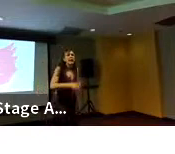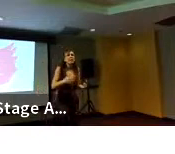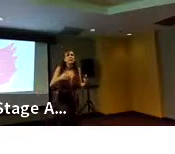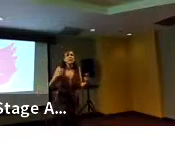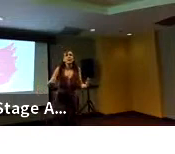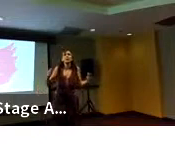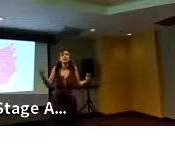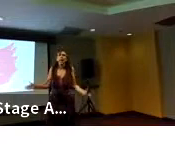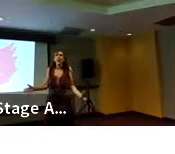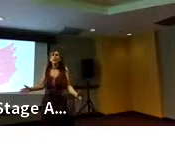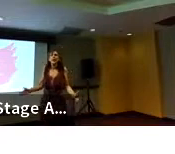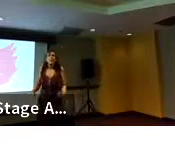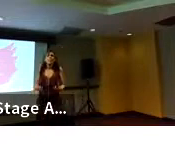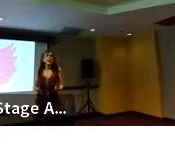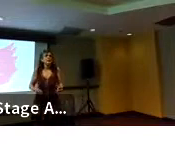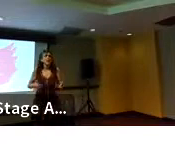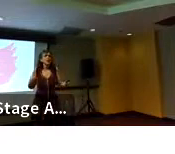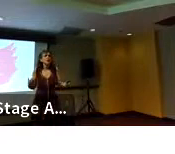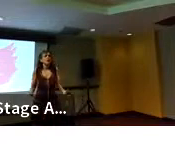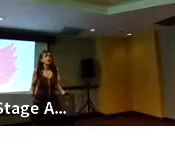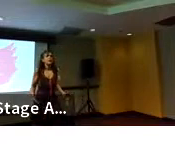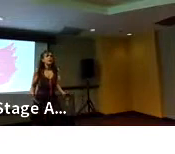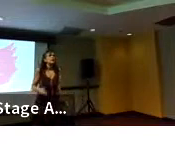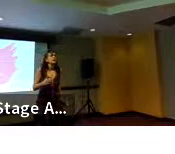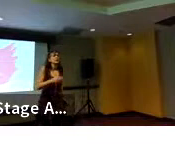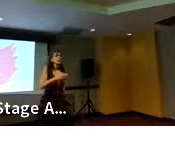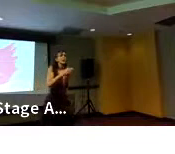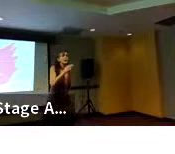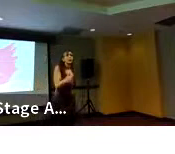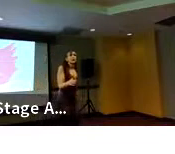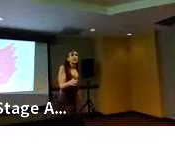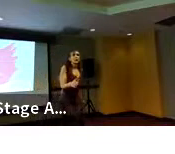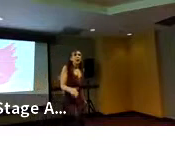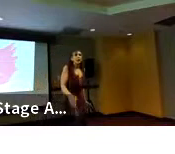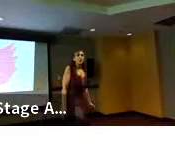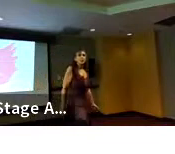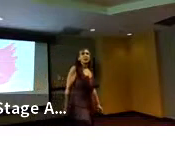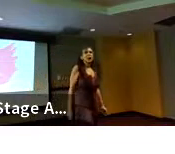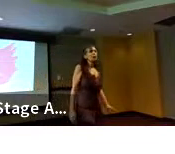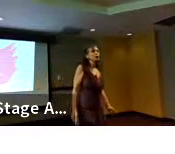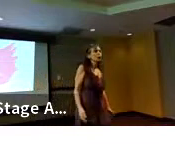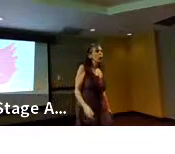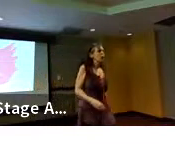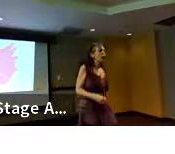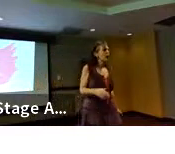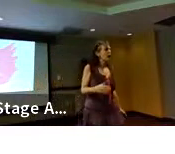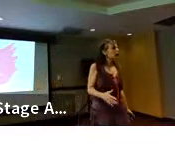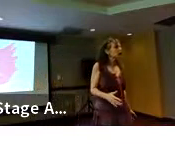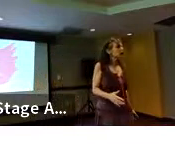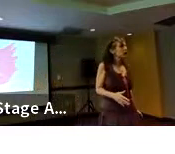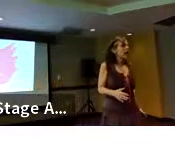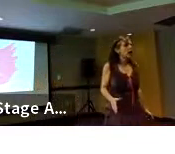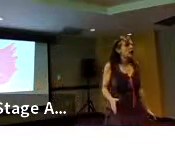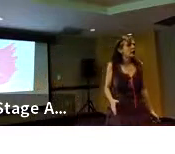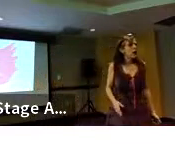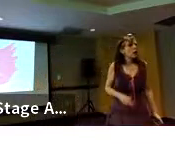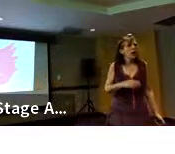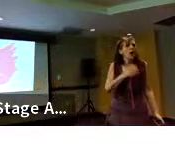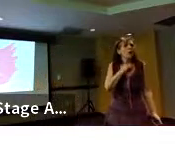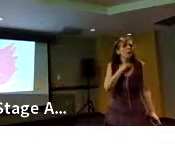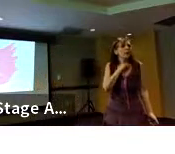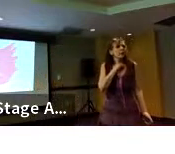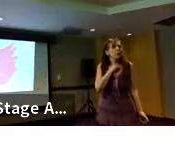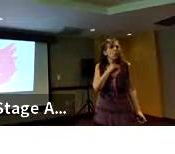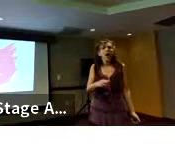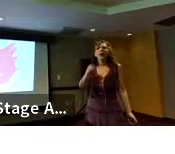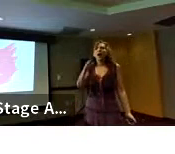those things. Everything you said makes a difference. This is our diversity. But when it comes to our biological reality,